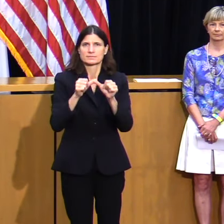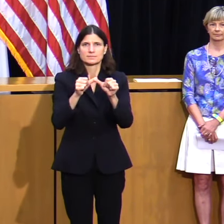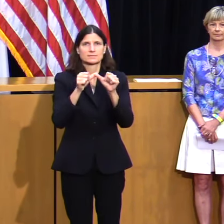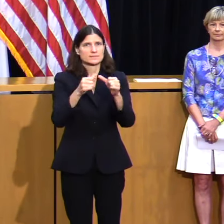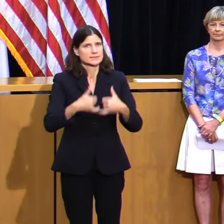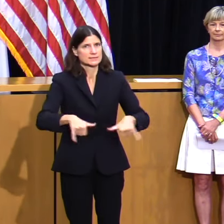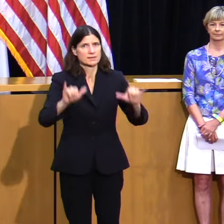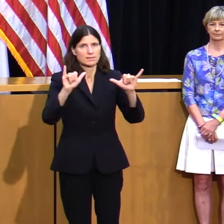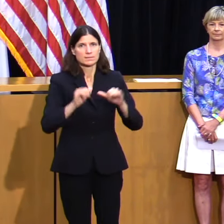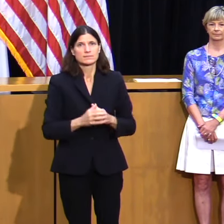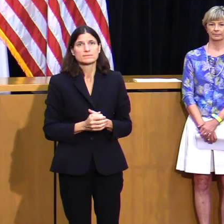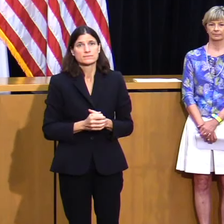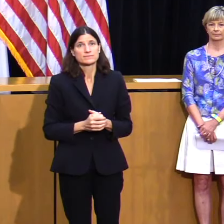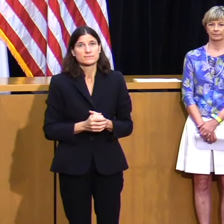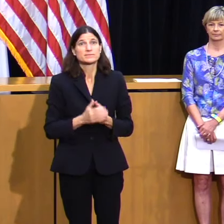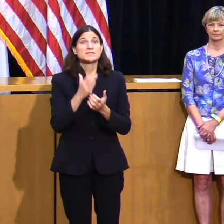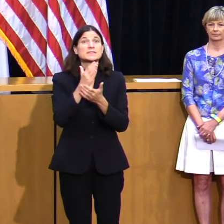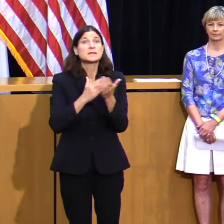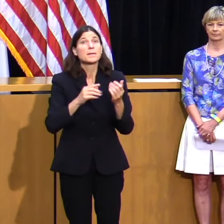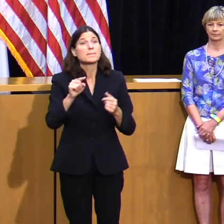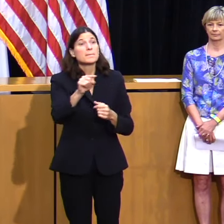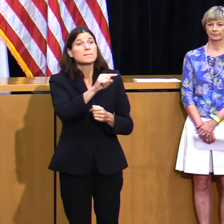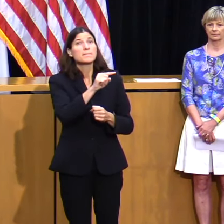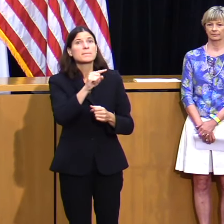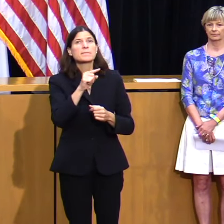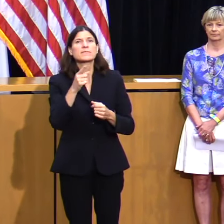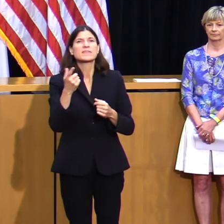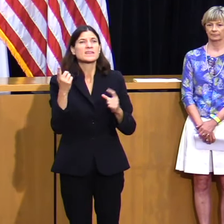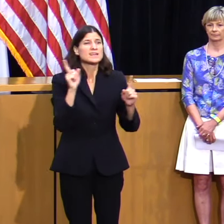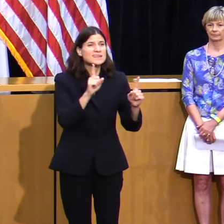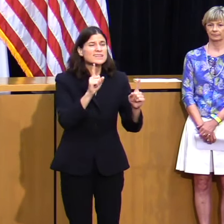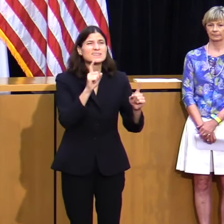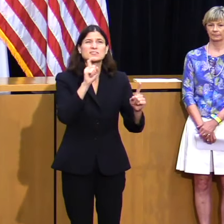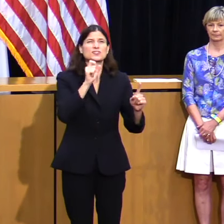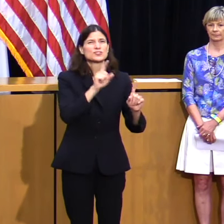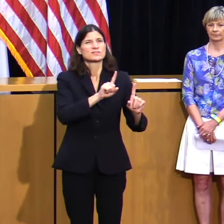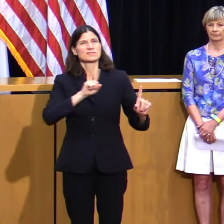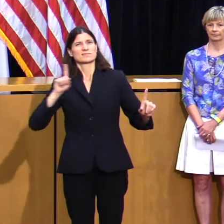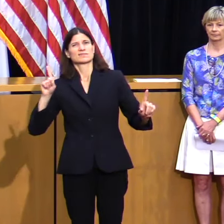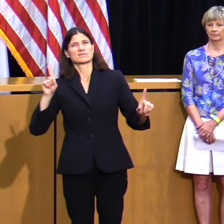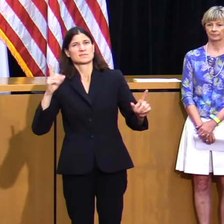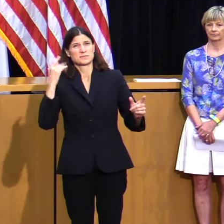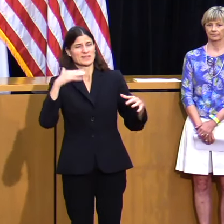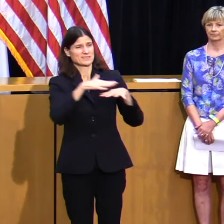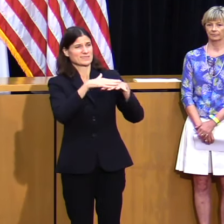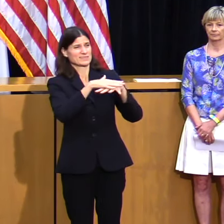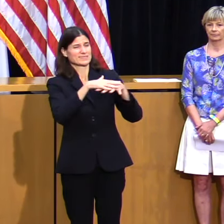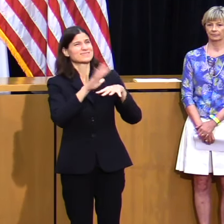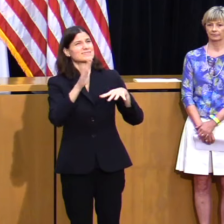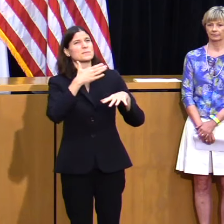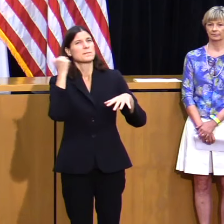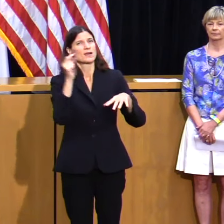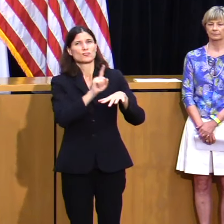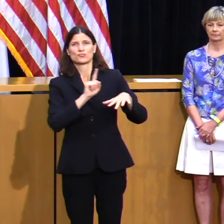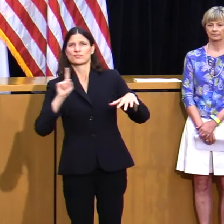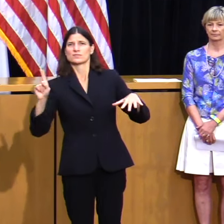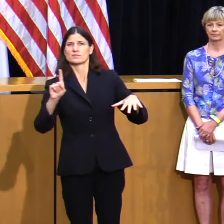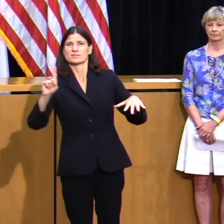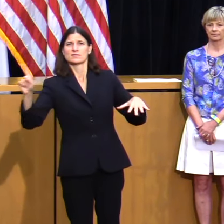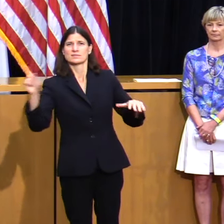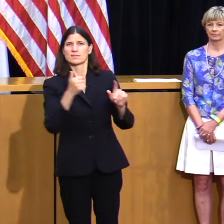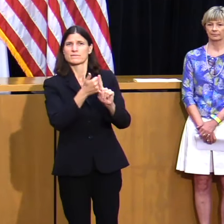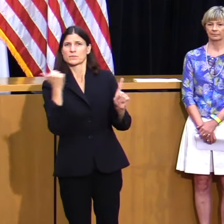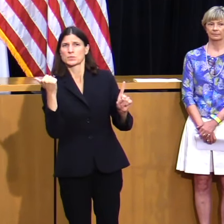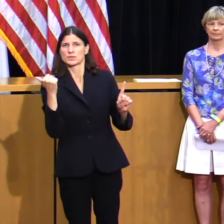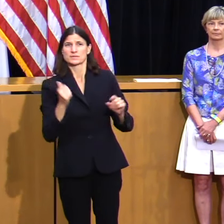situations and circumstances where you won't be able to social distance. And obviously, if the contact tracing team calls, they need to pick up the phone